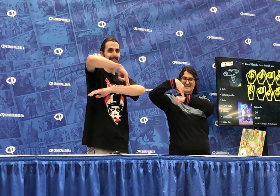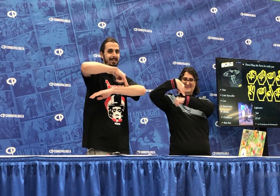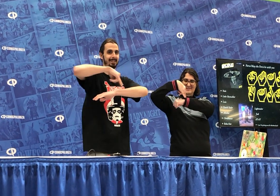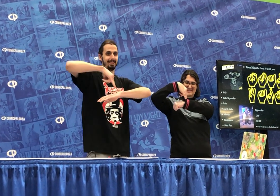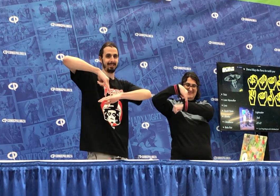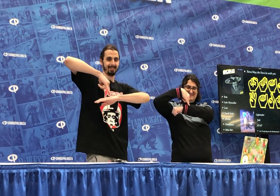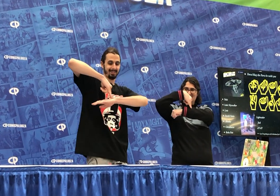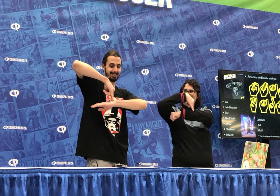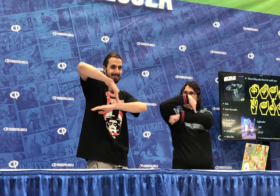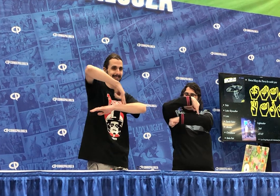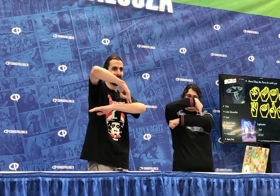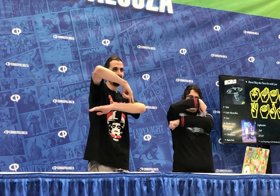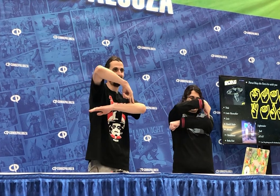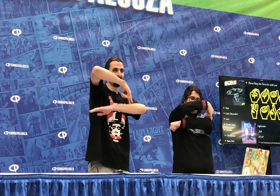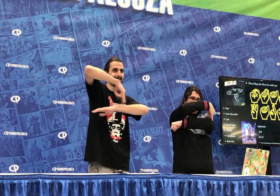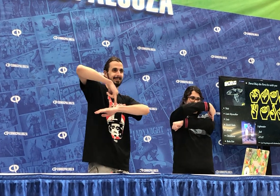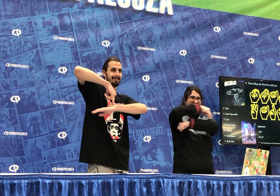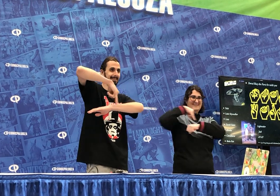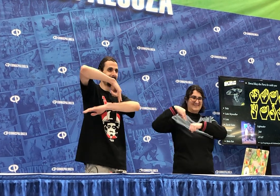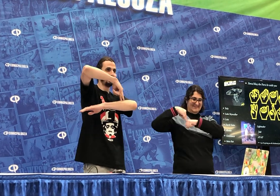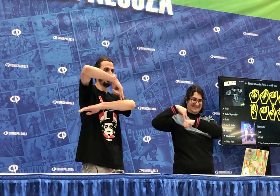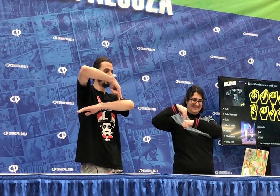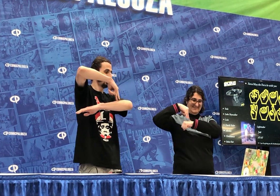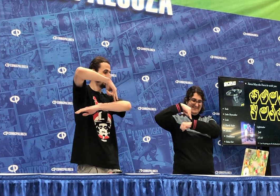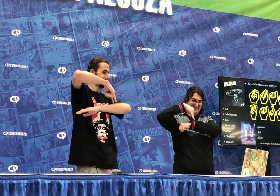R2-D2, R2-D2.